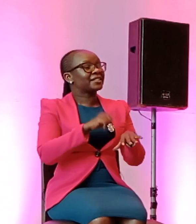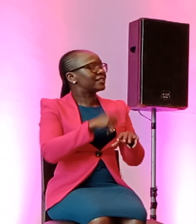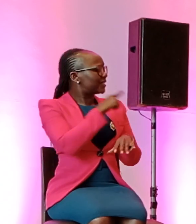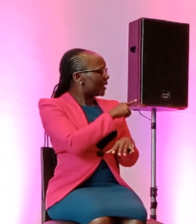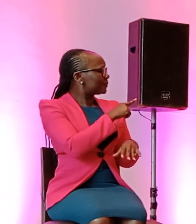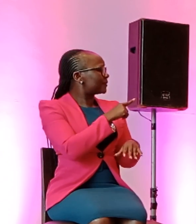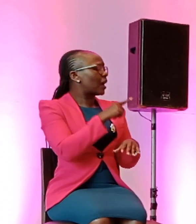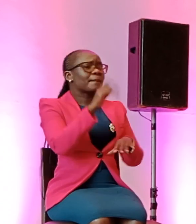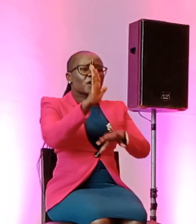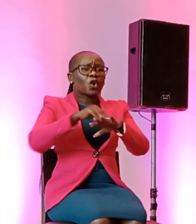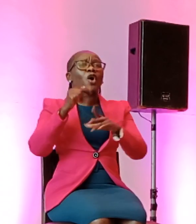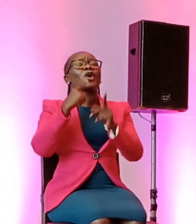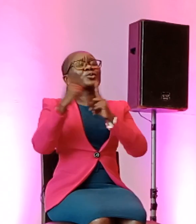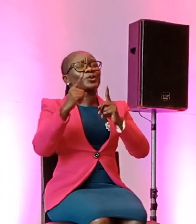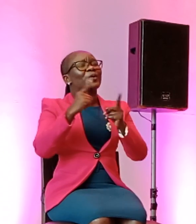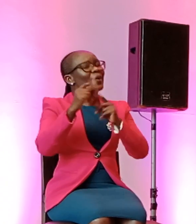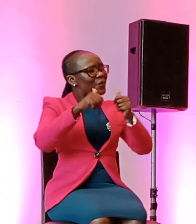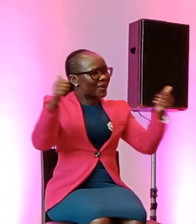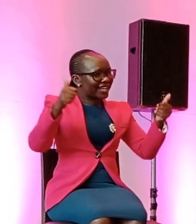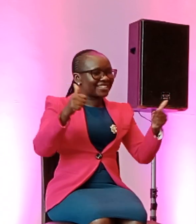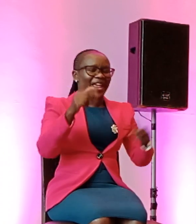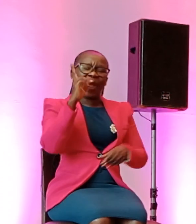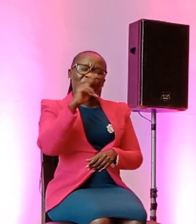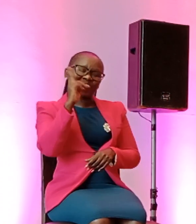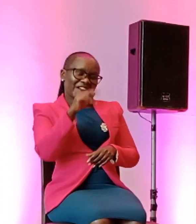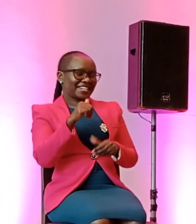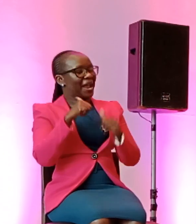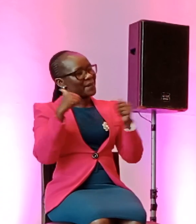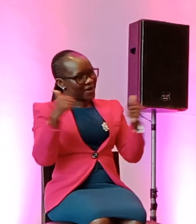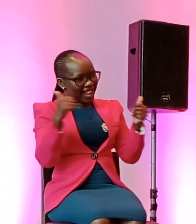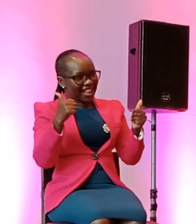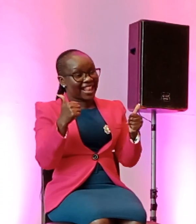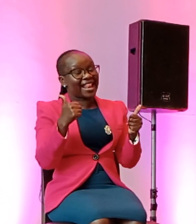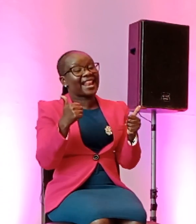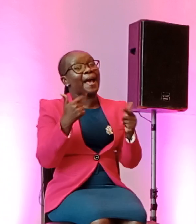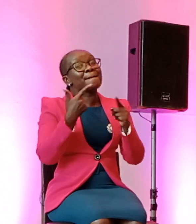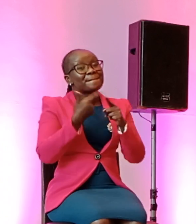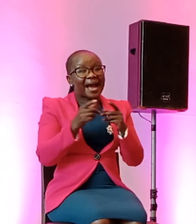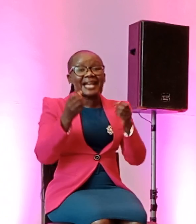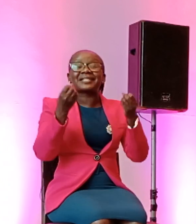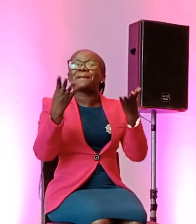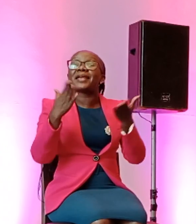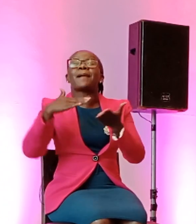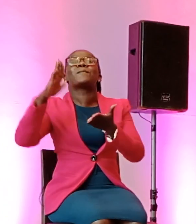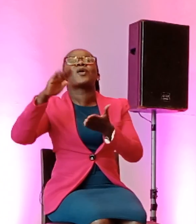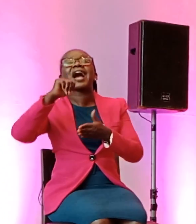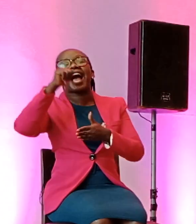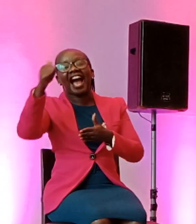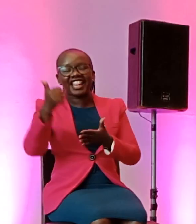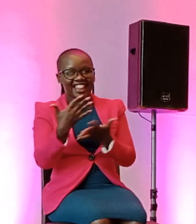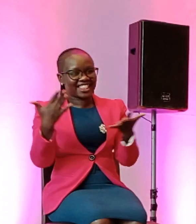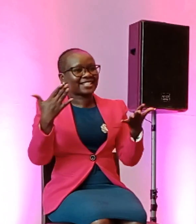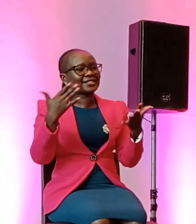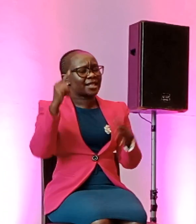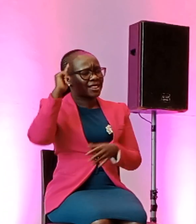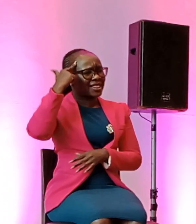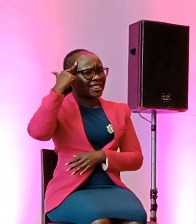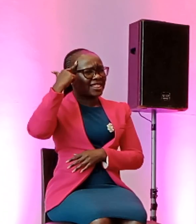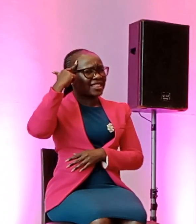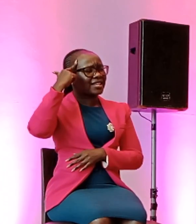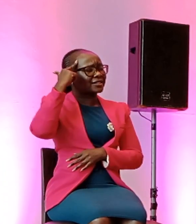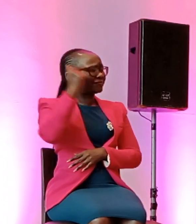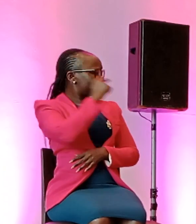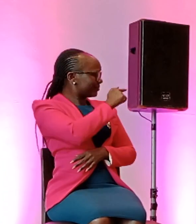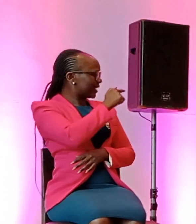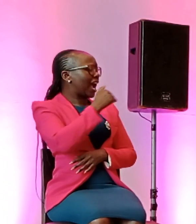I'll do well. Comedian, I have it. And many more other nice things that people thought